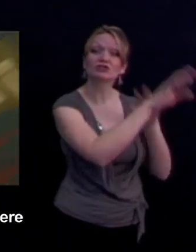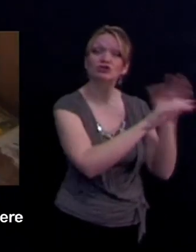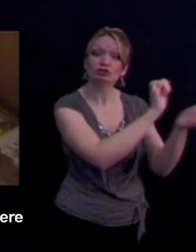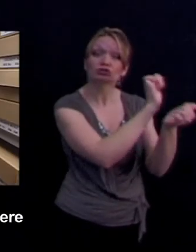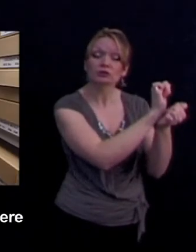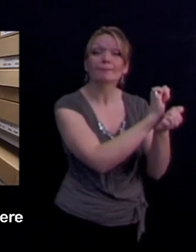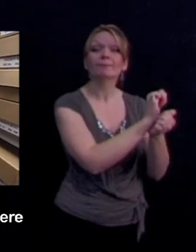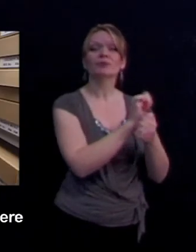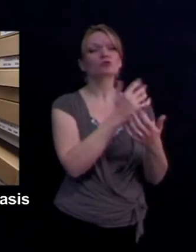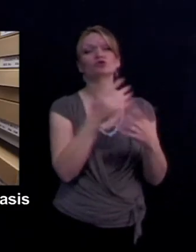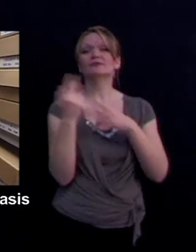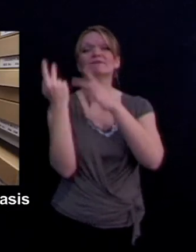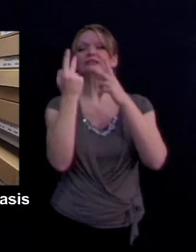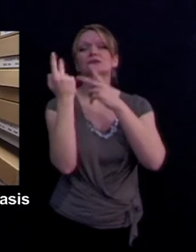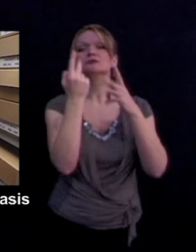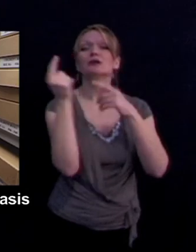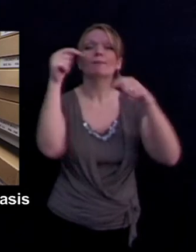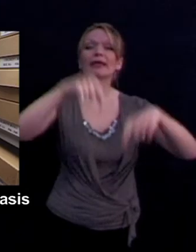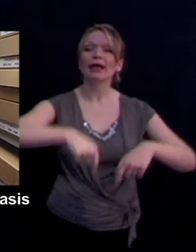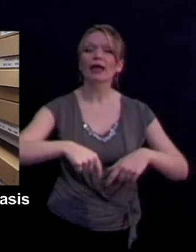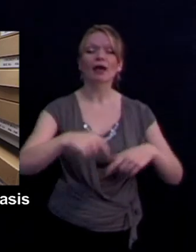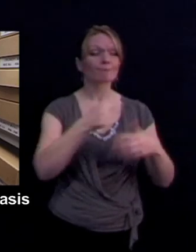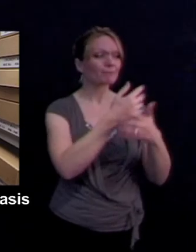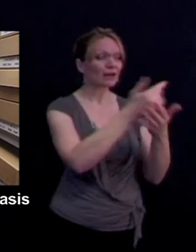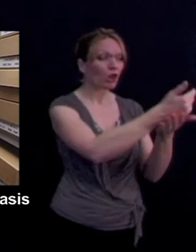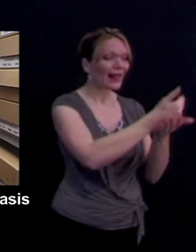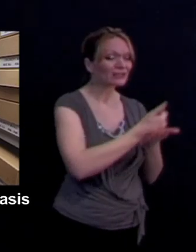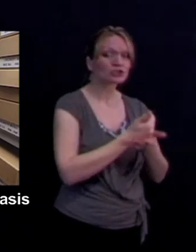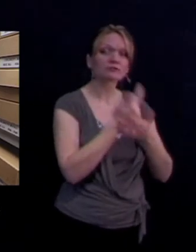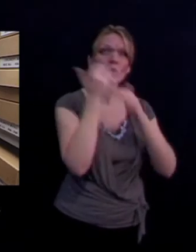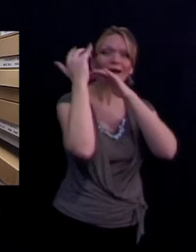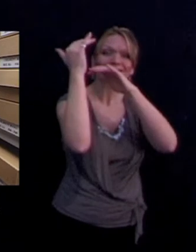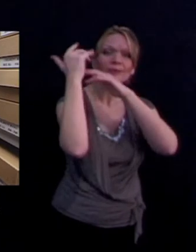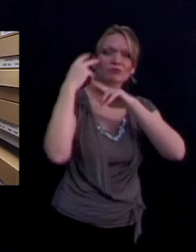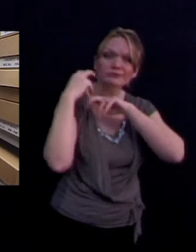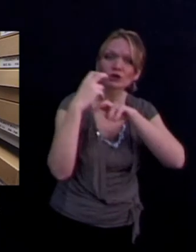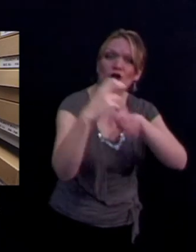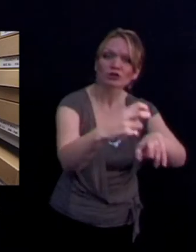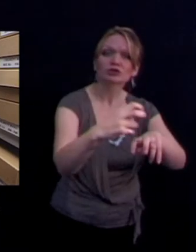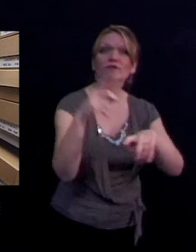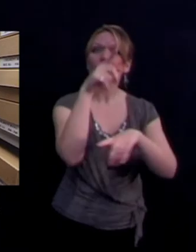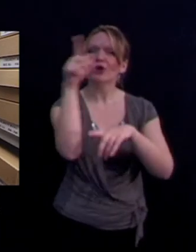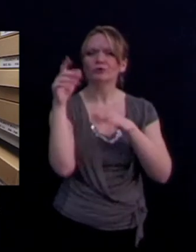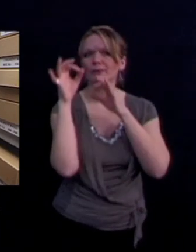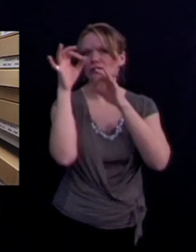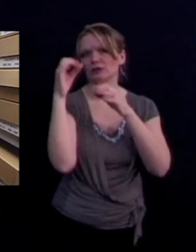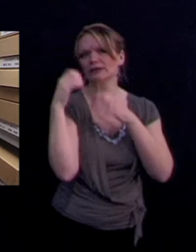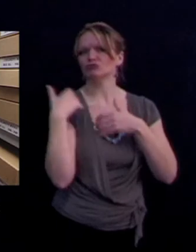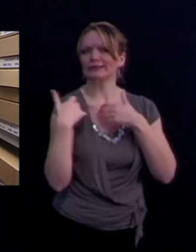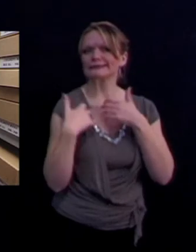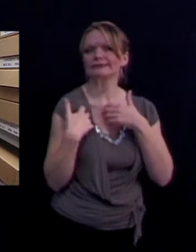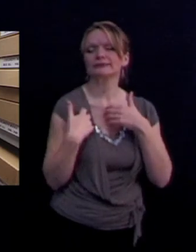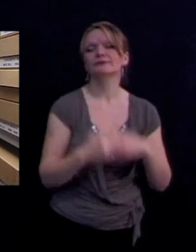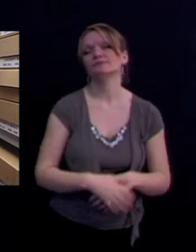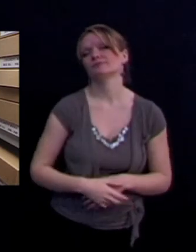just visitors who come here. Many of the collections provide the basis for academic research for those with specialist interests.